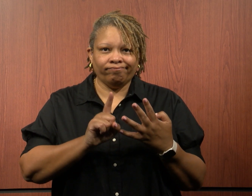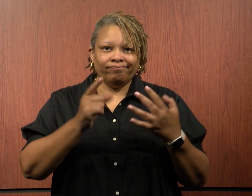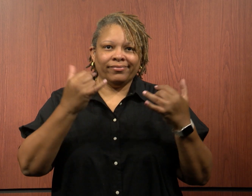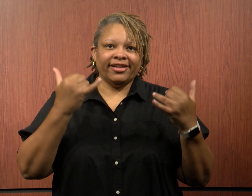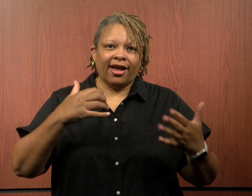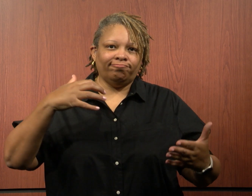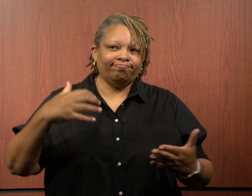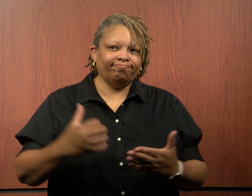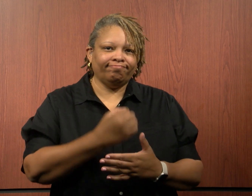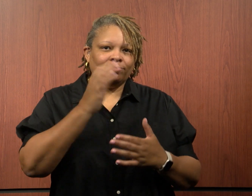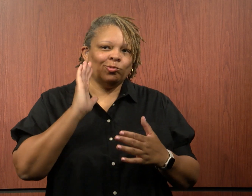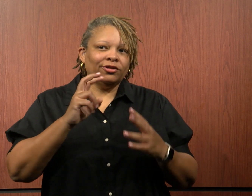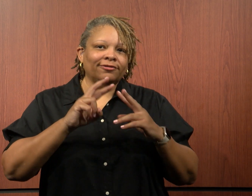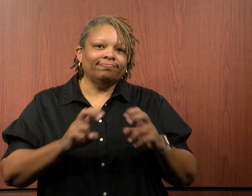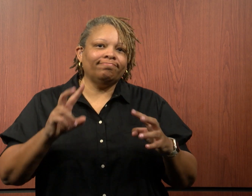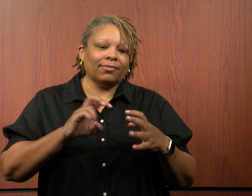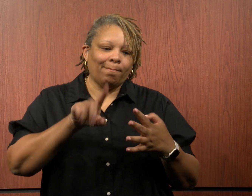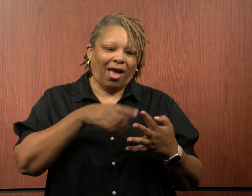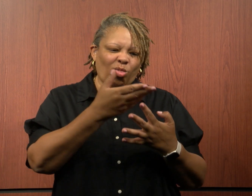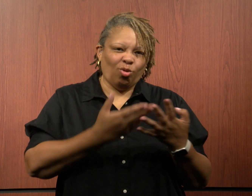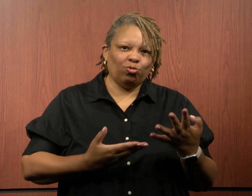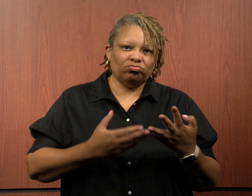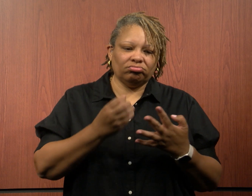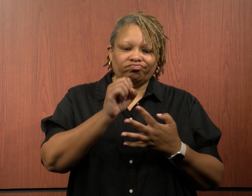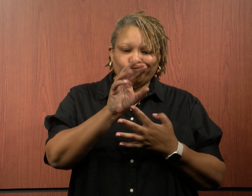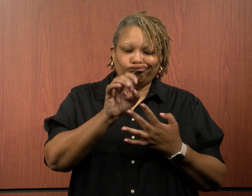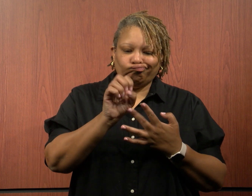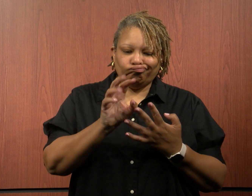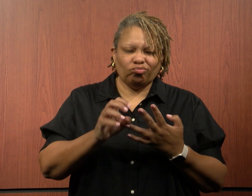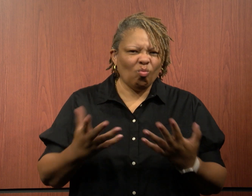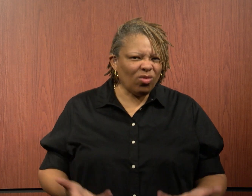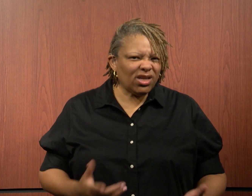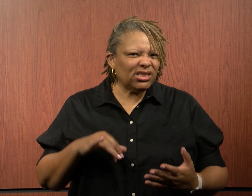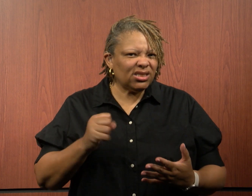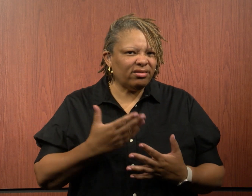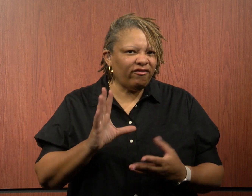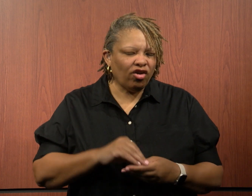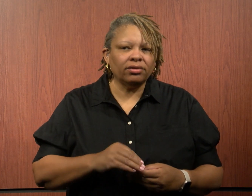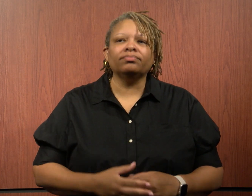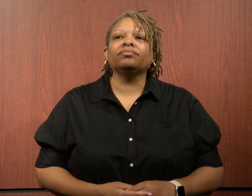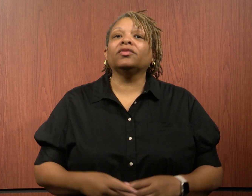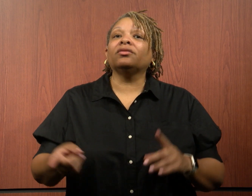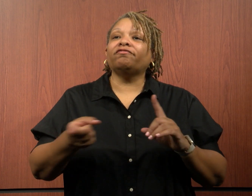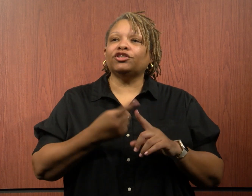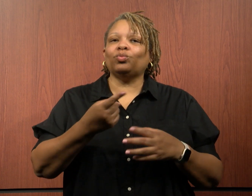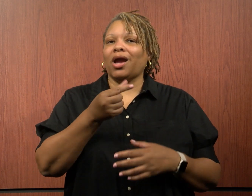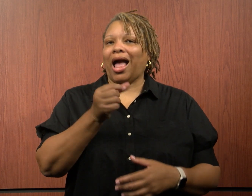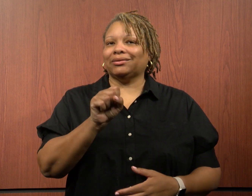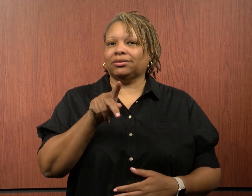4-1-21-1. Now, let's look at each one of these categories. The first category we'll explore